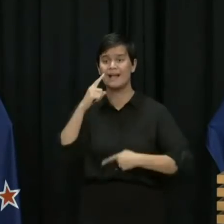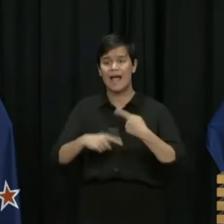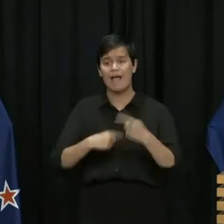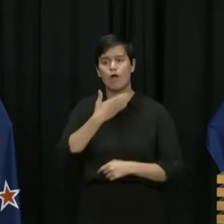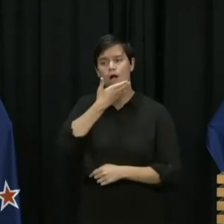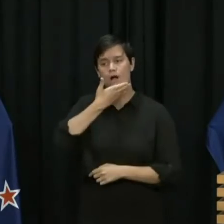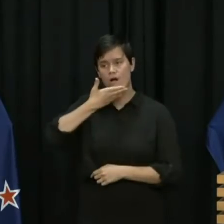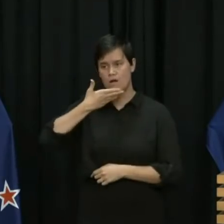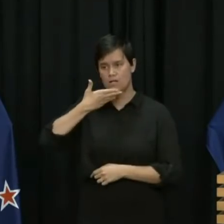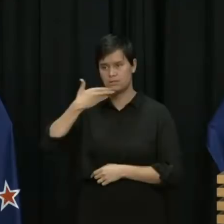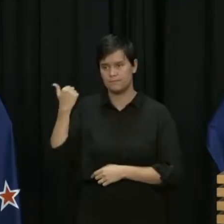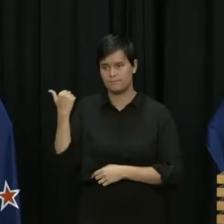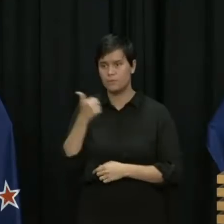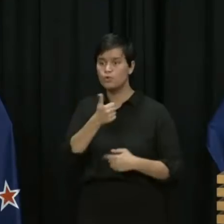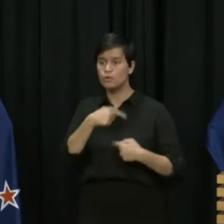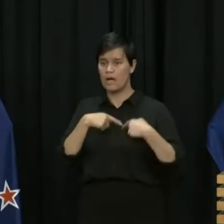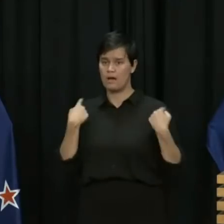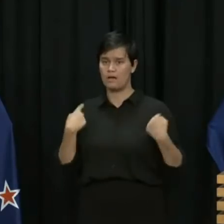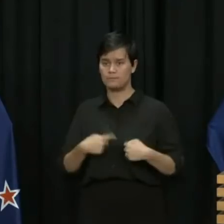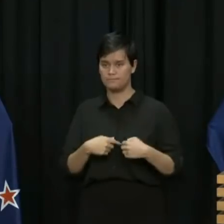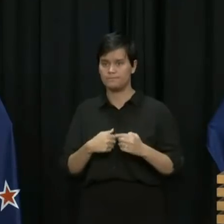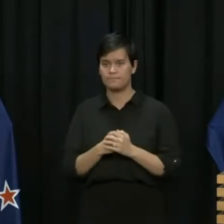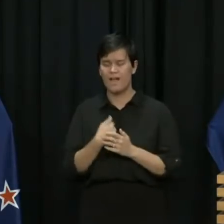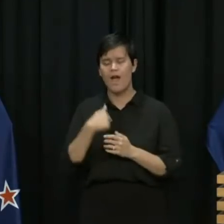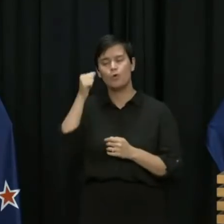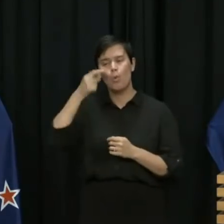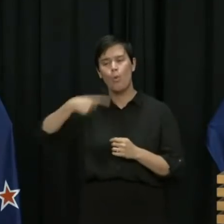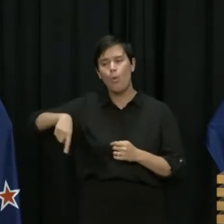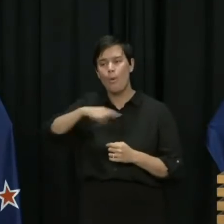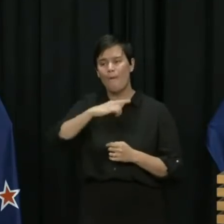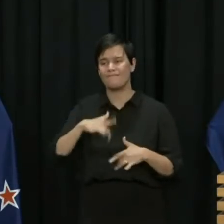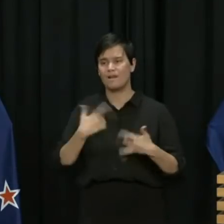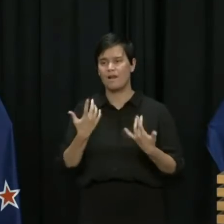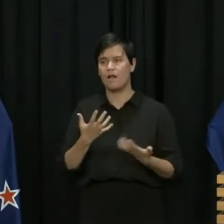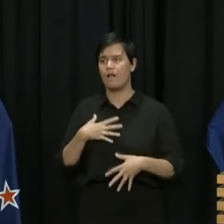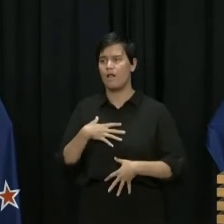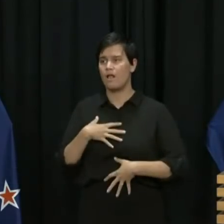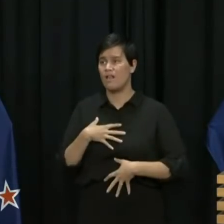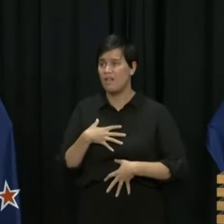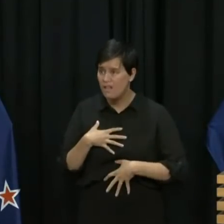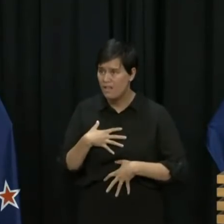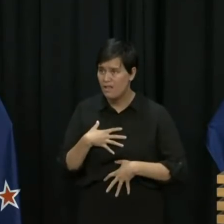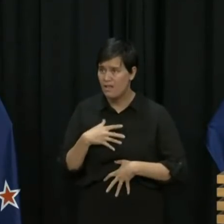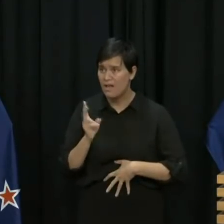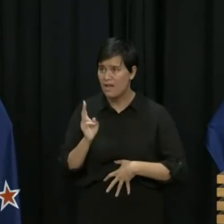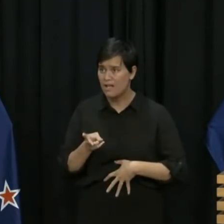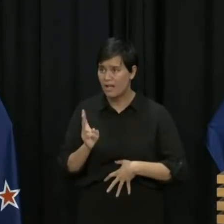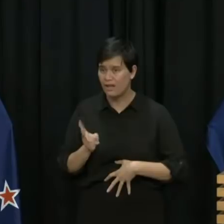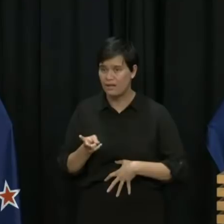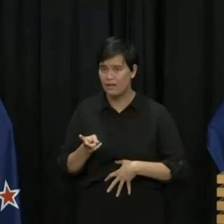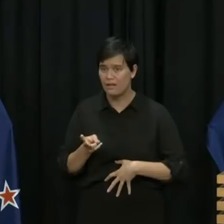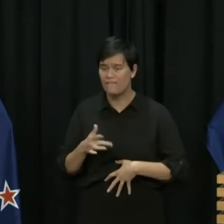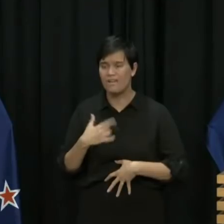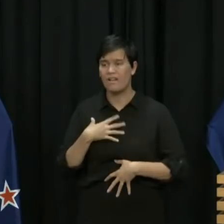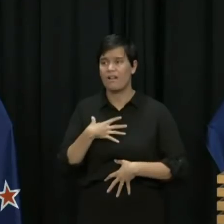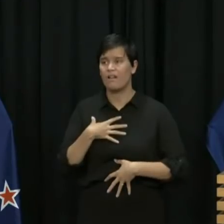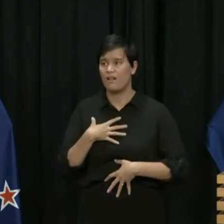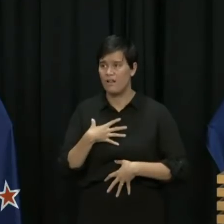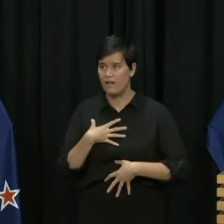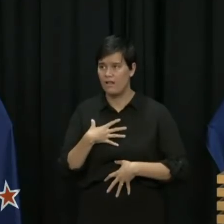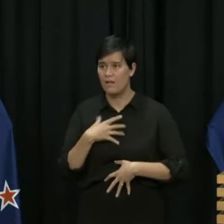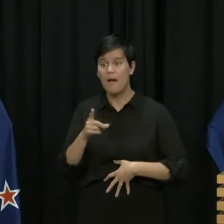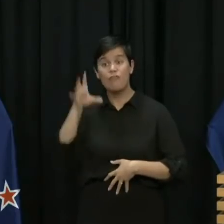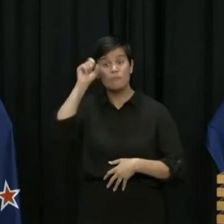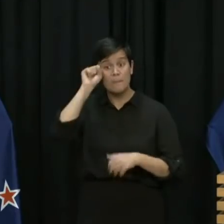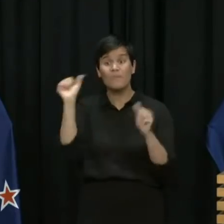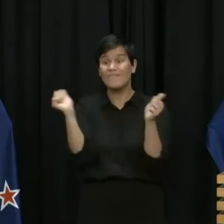I know we all feel the same way when this happens. We all get that sense of not again. But remember, we have